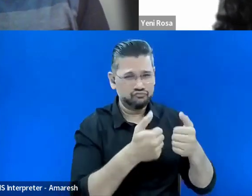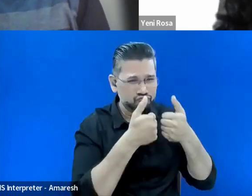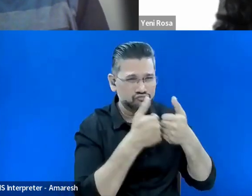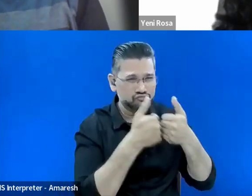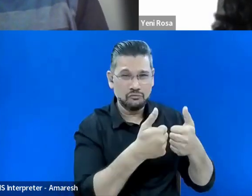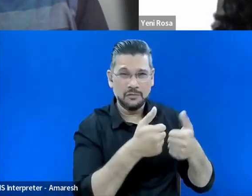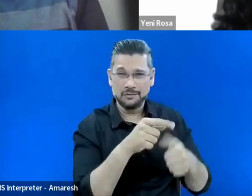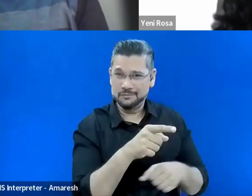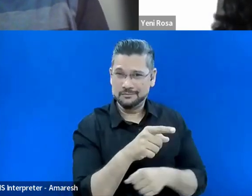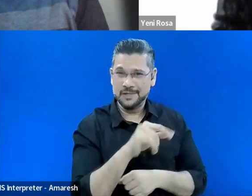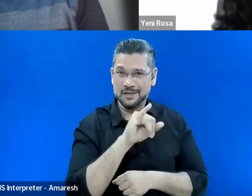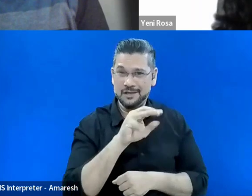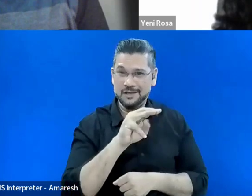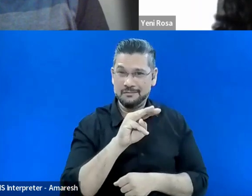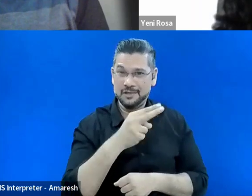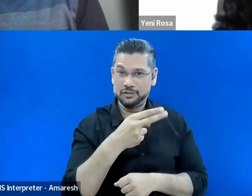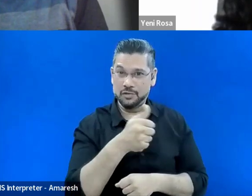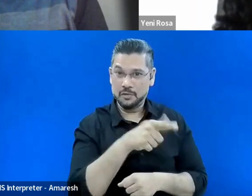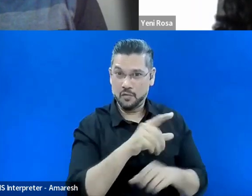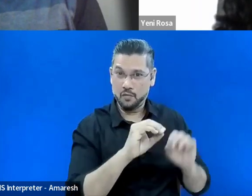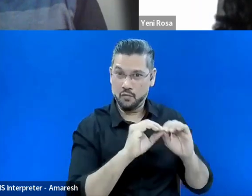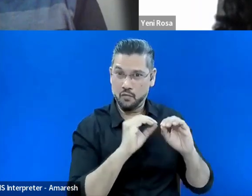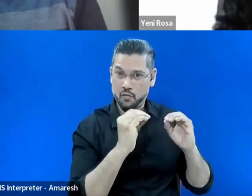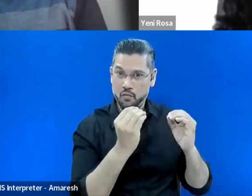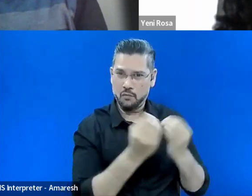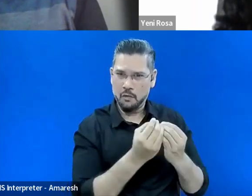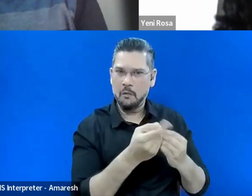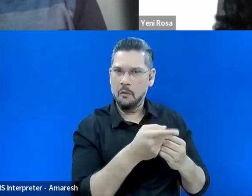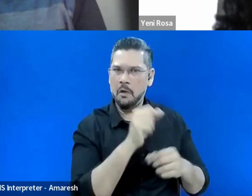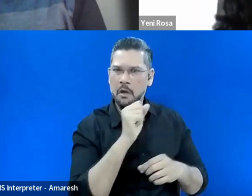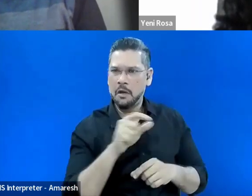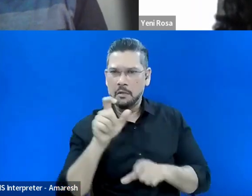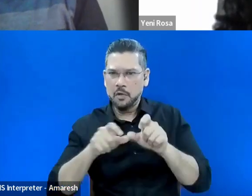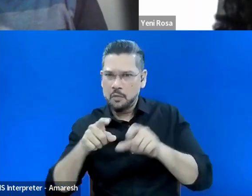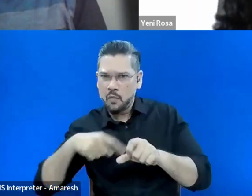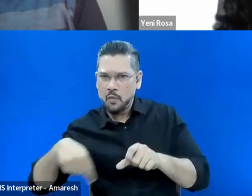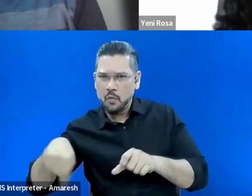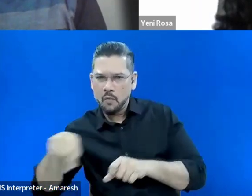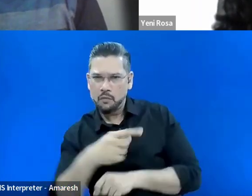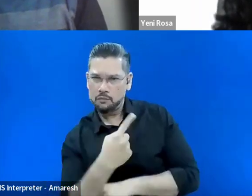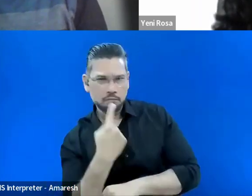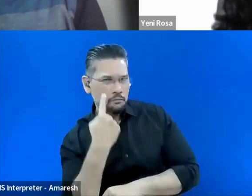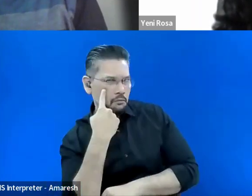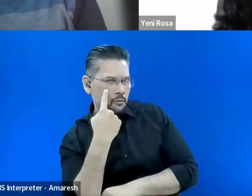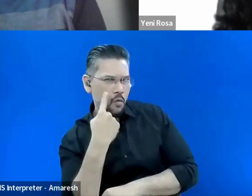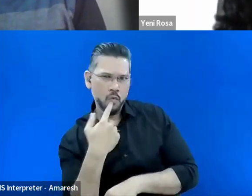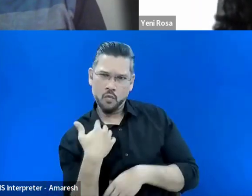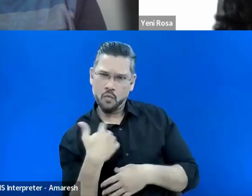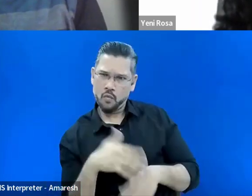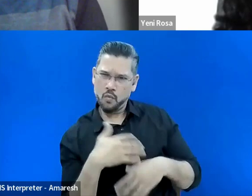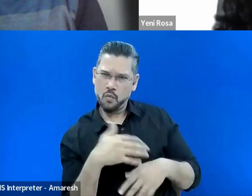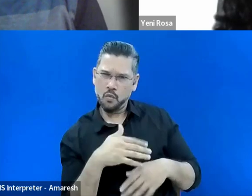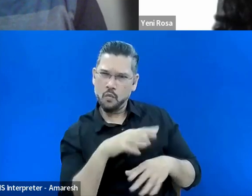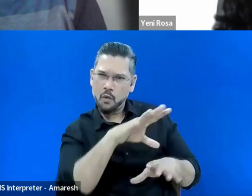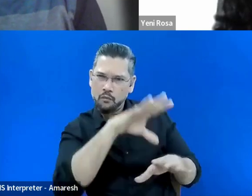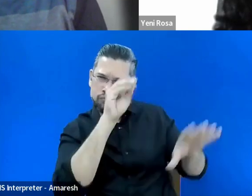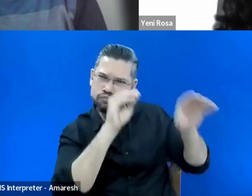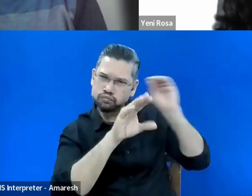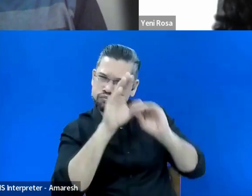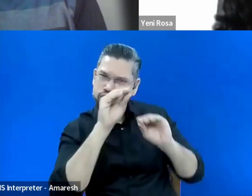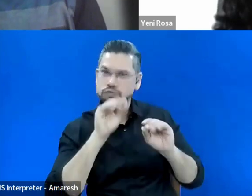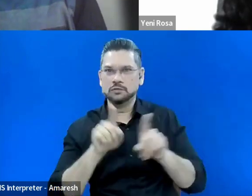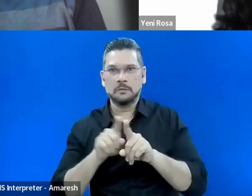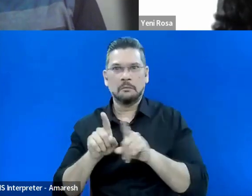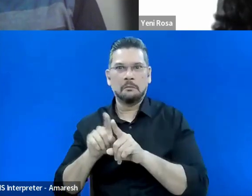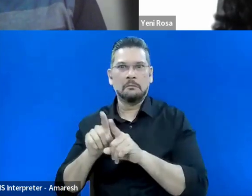it can be a learning for the emerging DPOs to learn how to make relations, how to advocate with the government, and how to